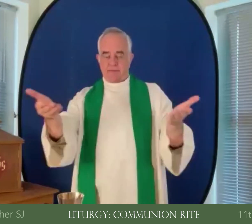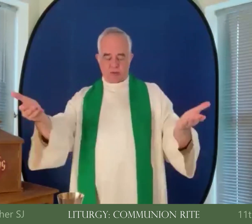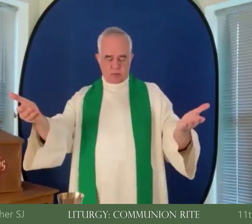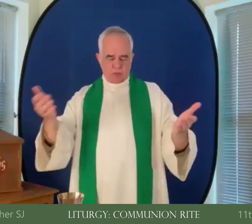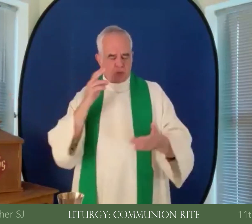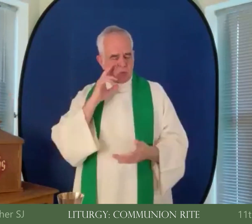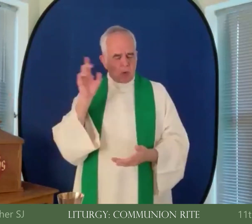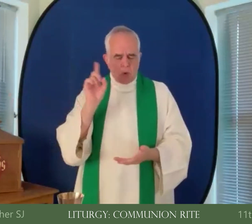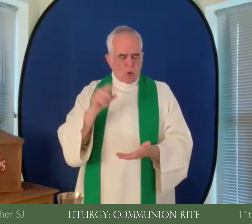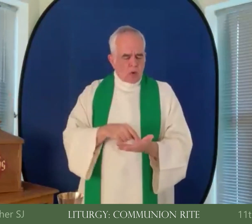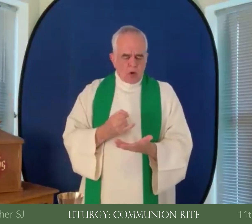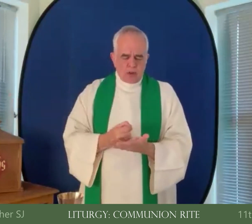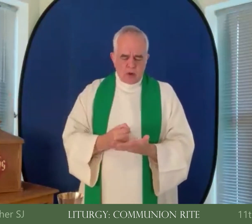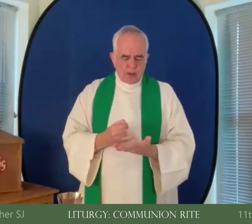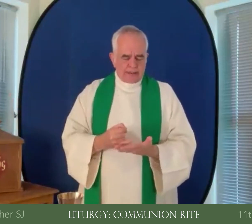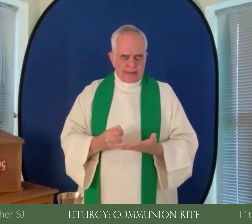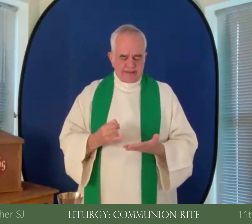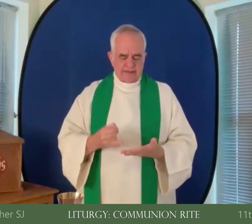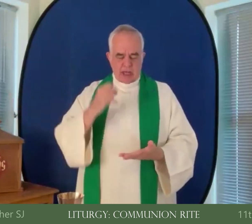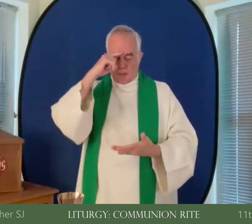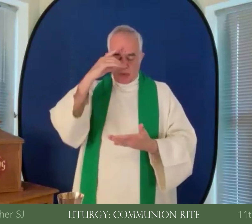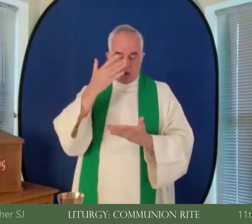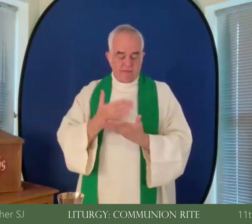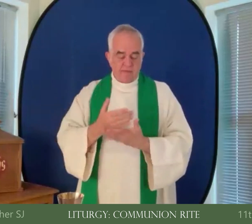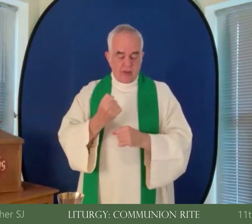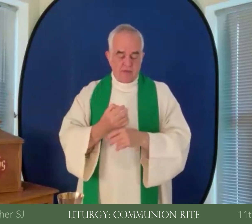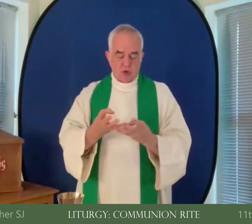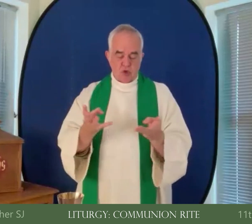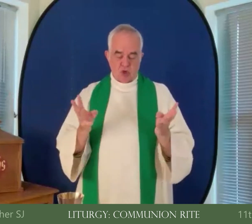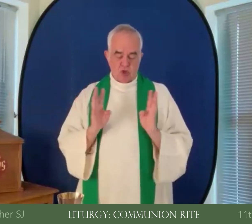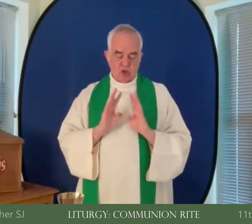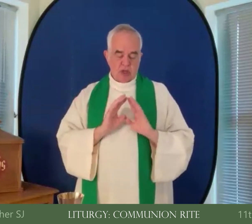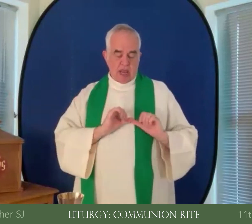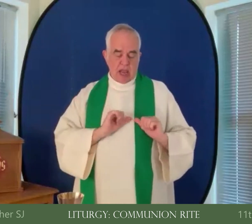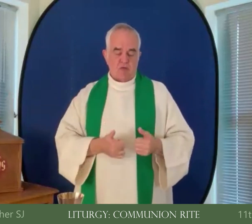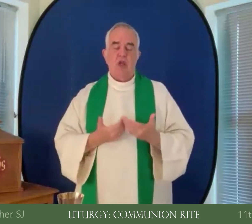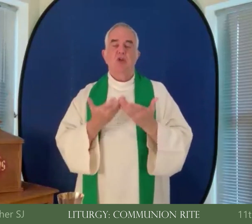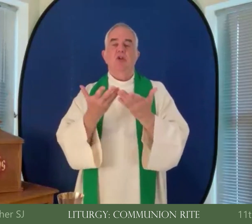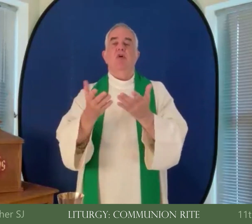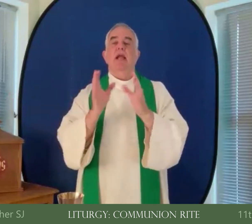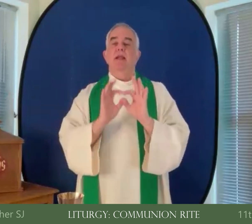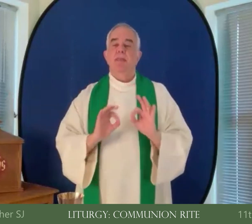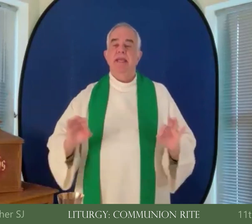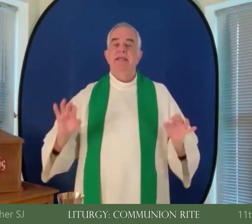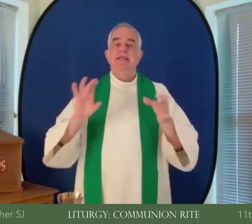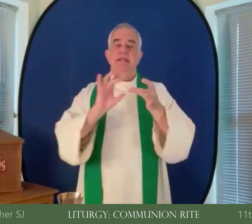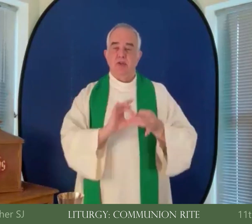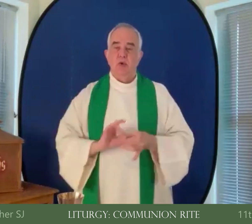you. Look back on our sin, become the face of your church. I graciously grant peace and